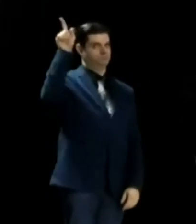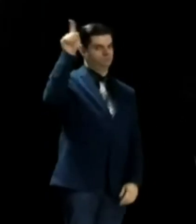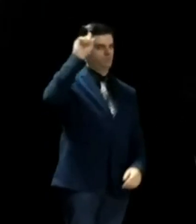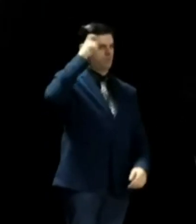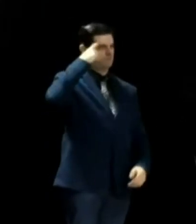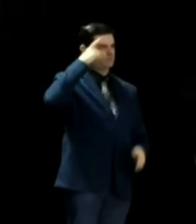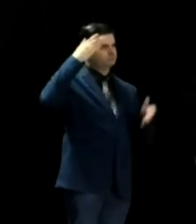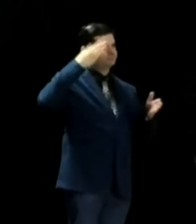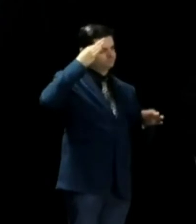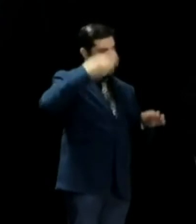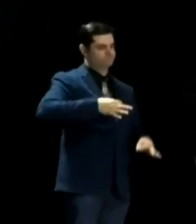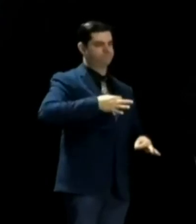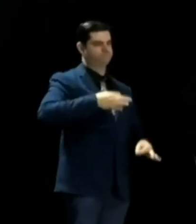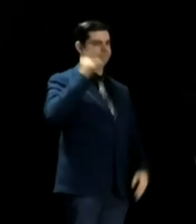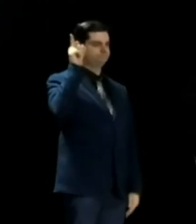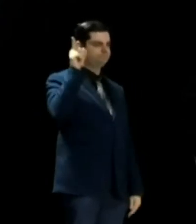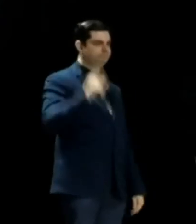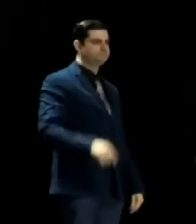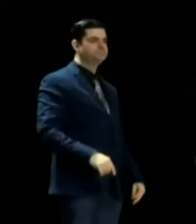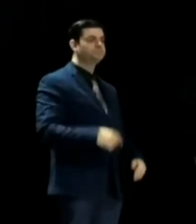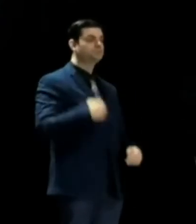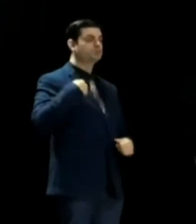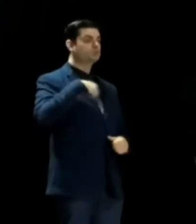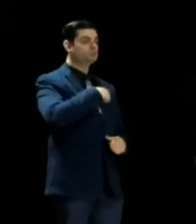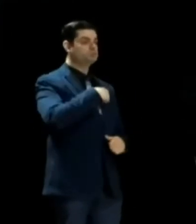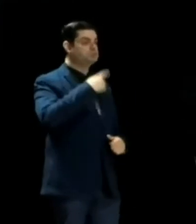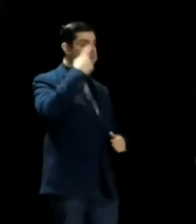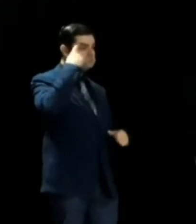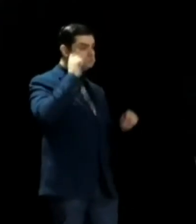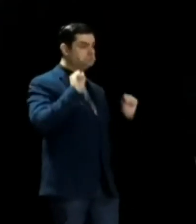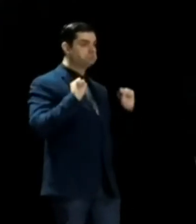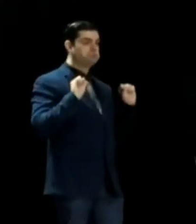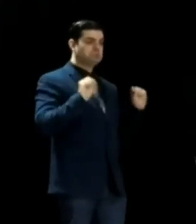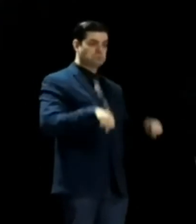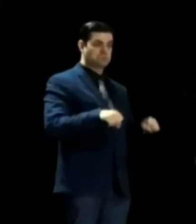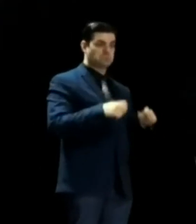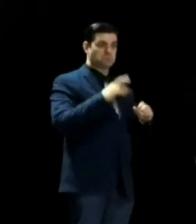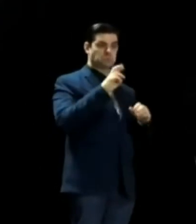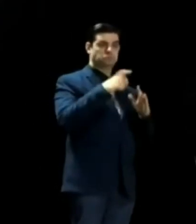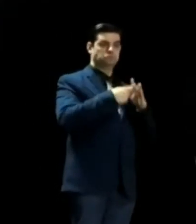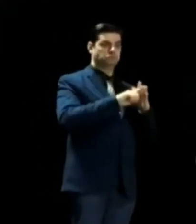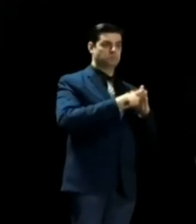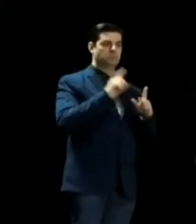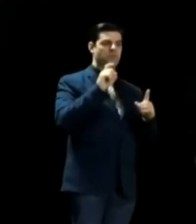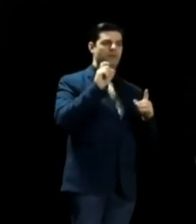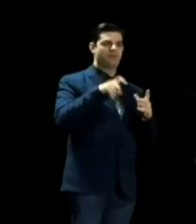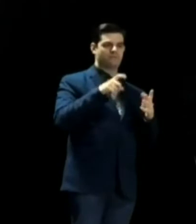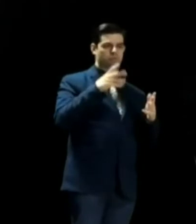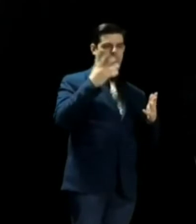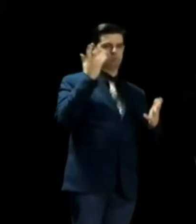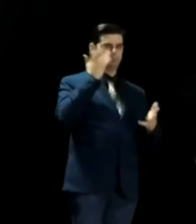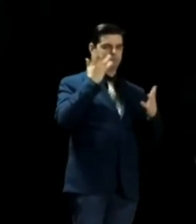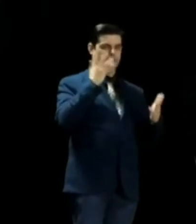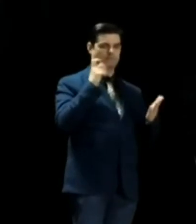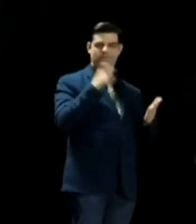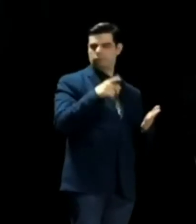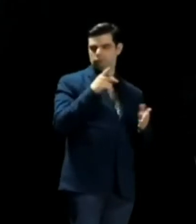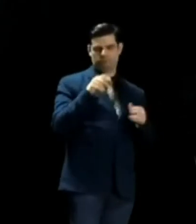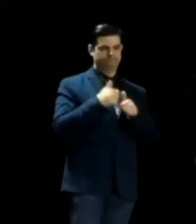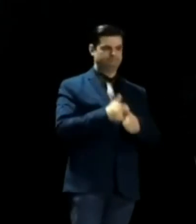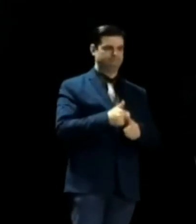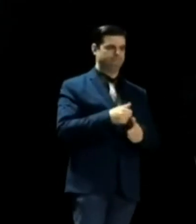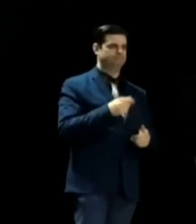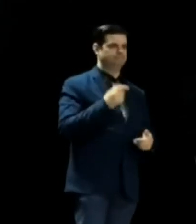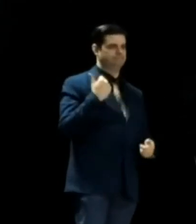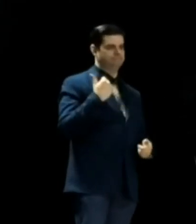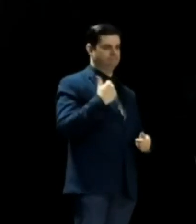know when that is. If our health data, the opposite could be true. If the governor is saying, I think May